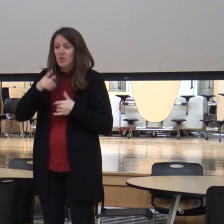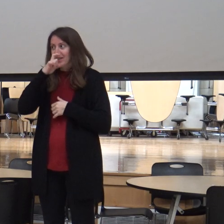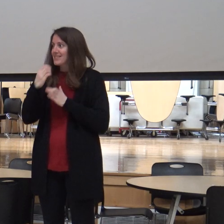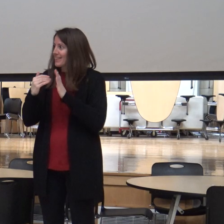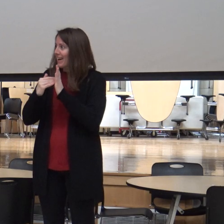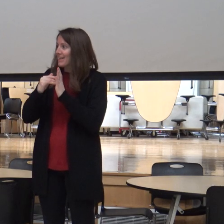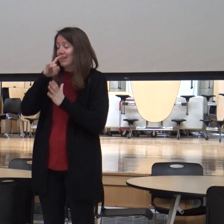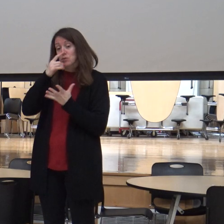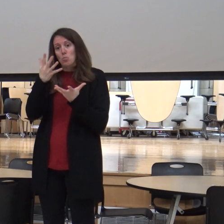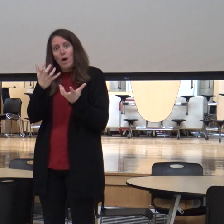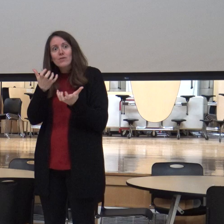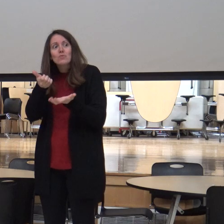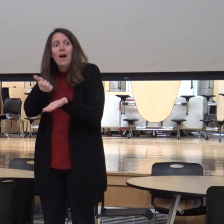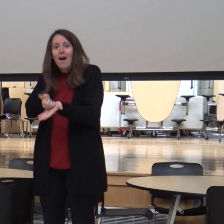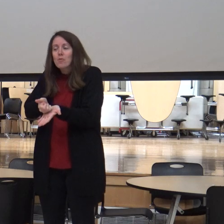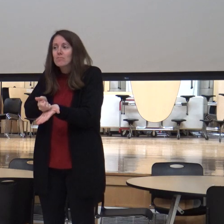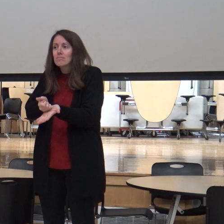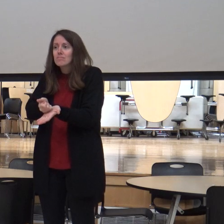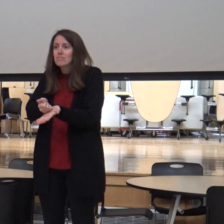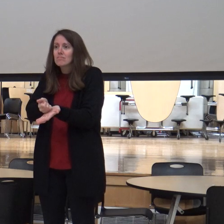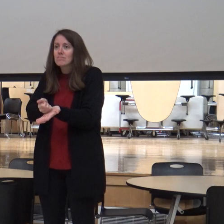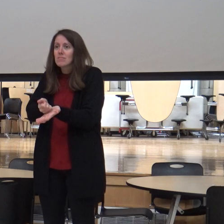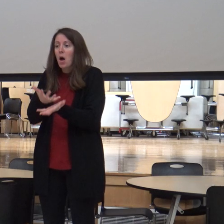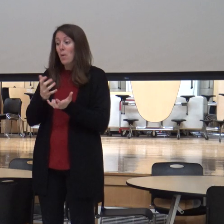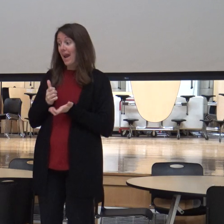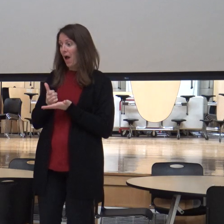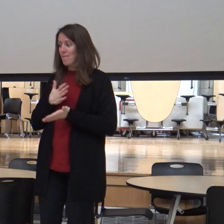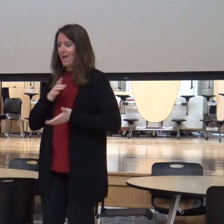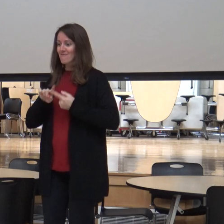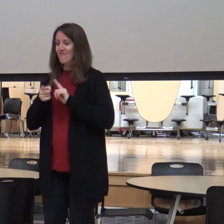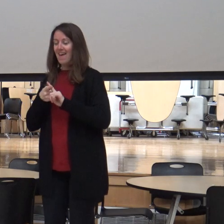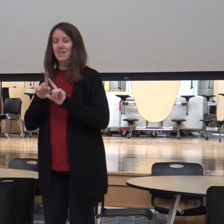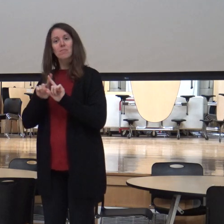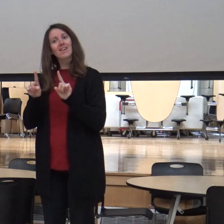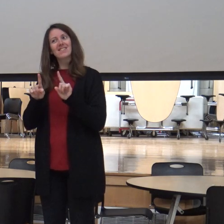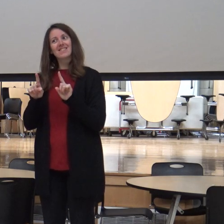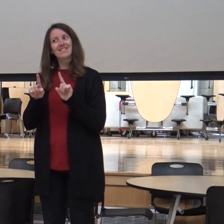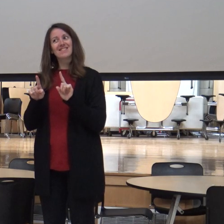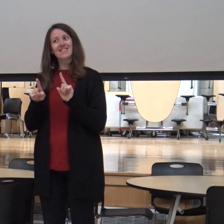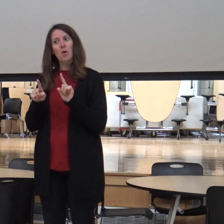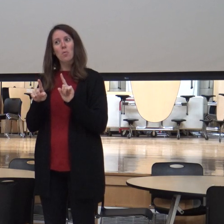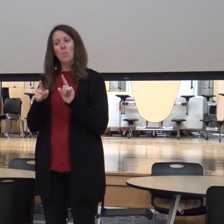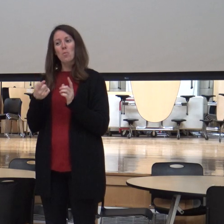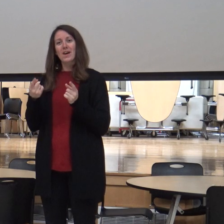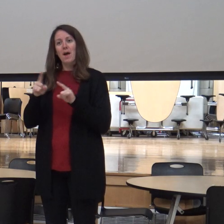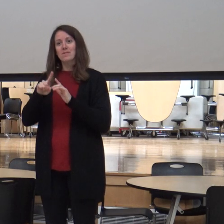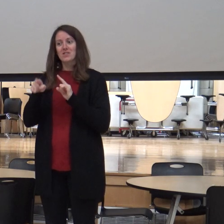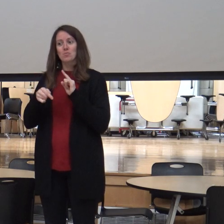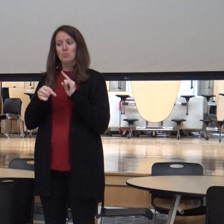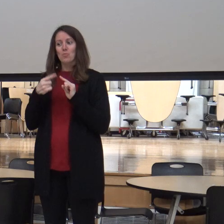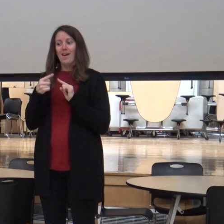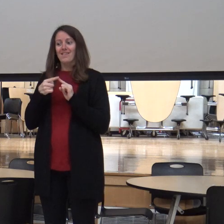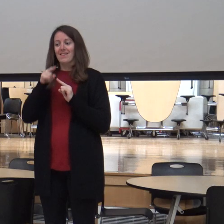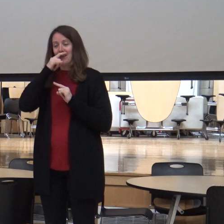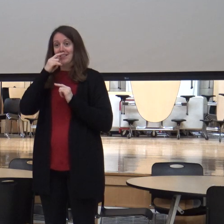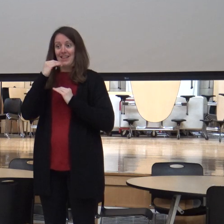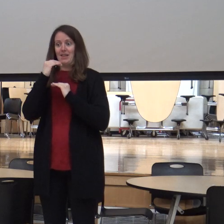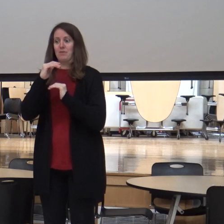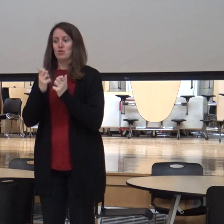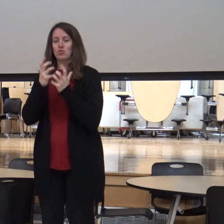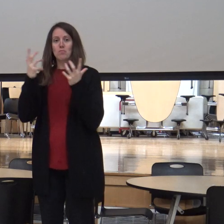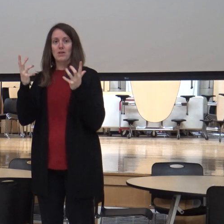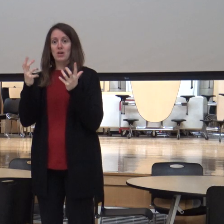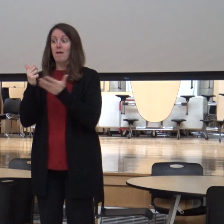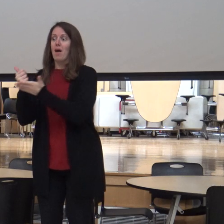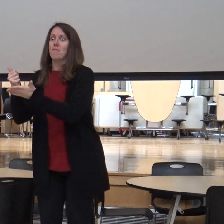want to help, kids have big hearts, I'm going to help all my friends, but what happens when their capacity is now too much, where they're helping all their friends and it's